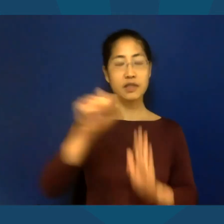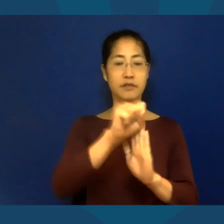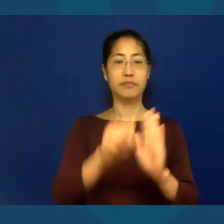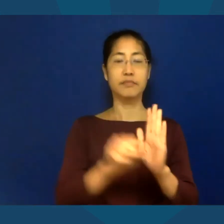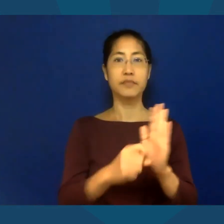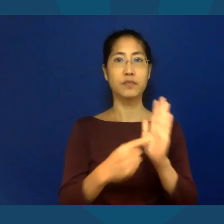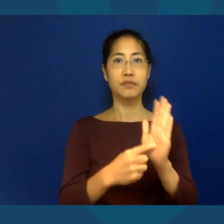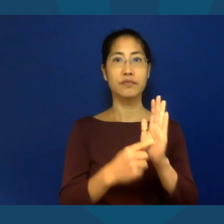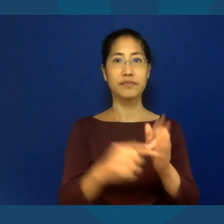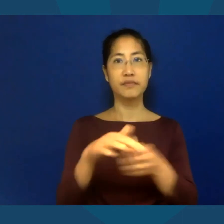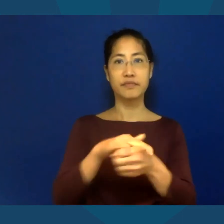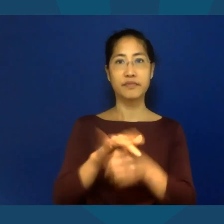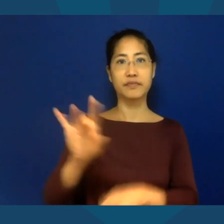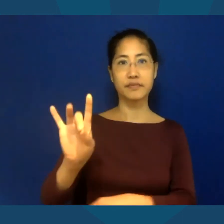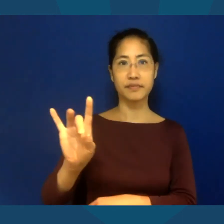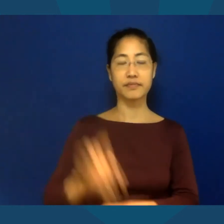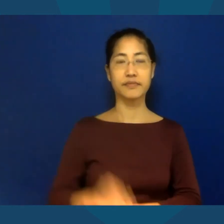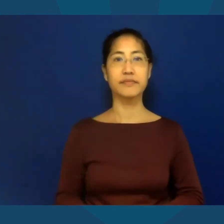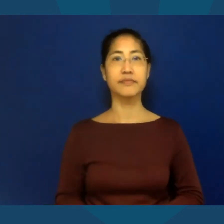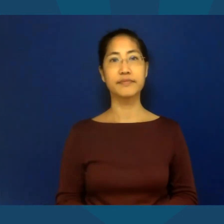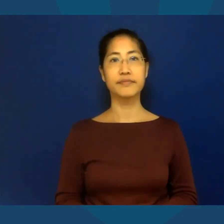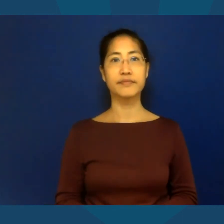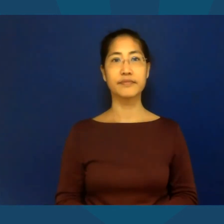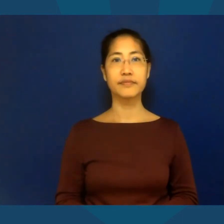Candidates for State Representative, District 8.